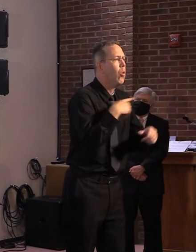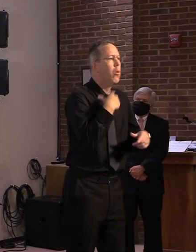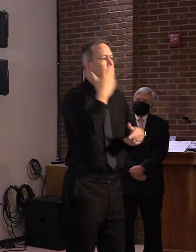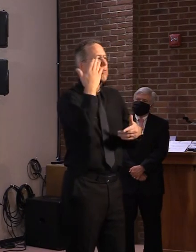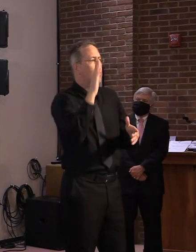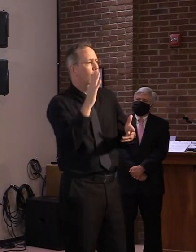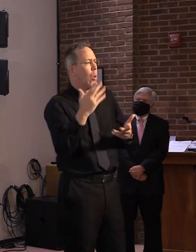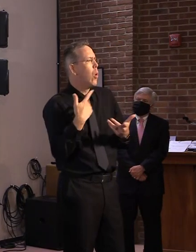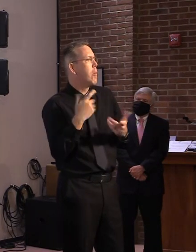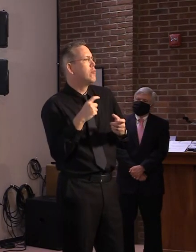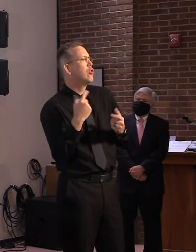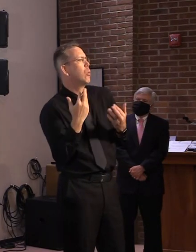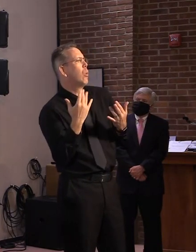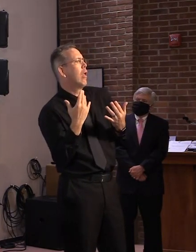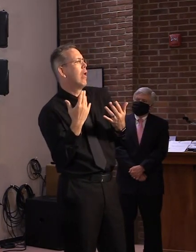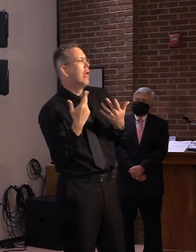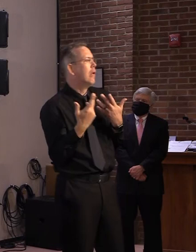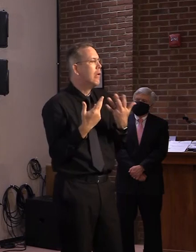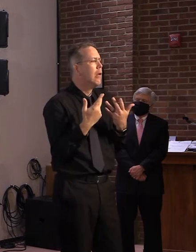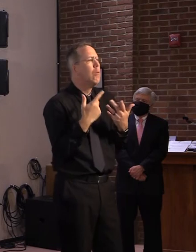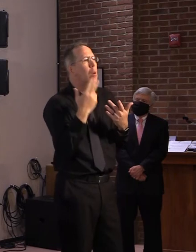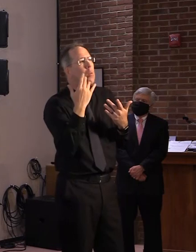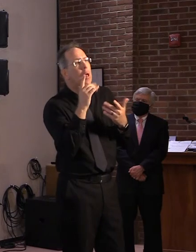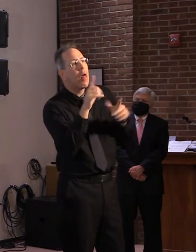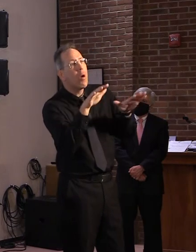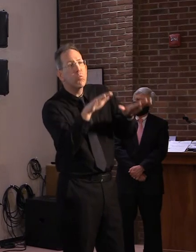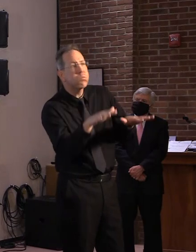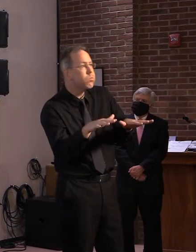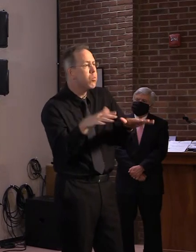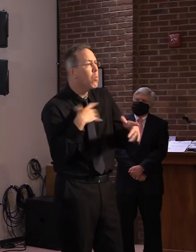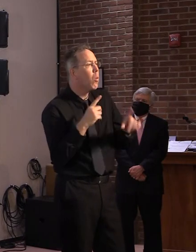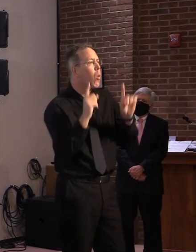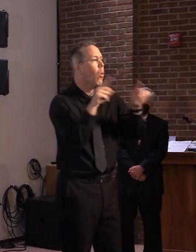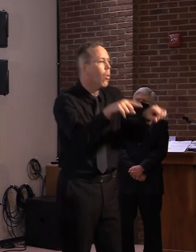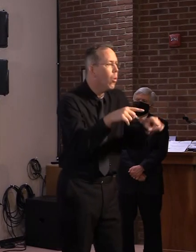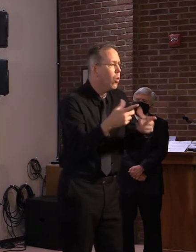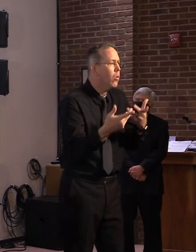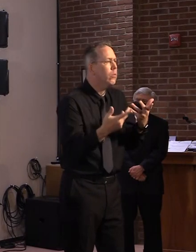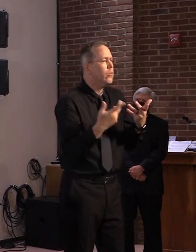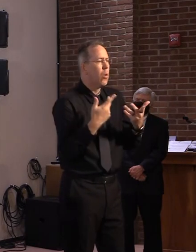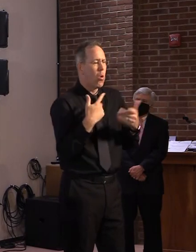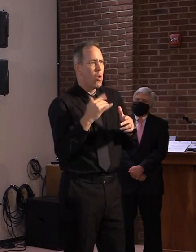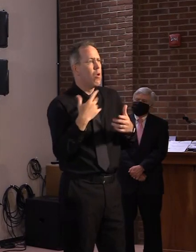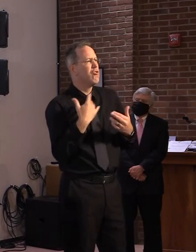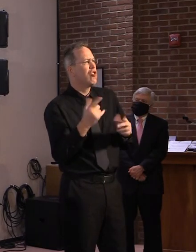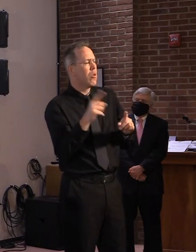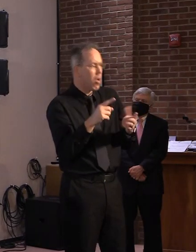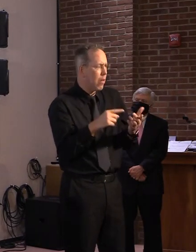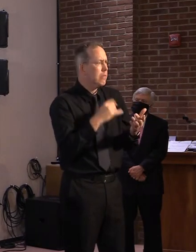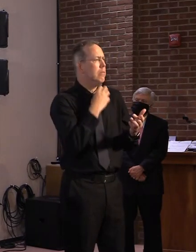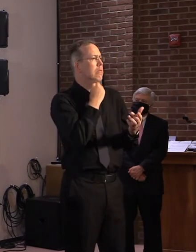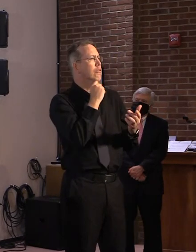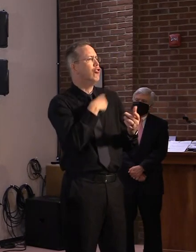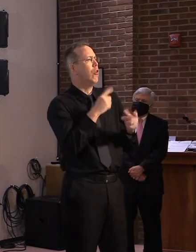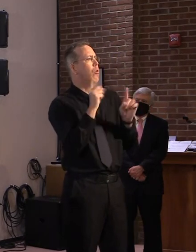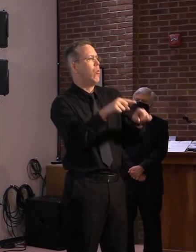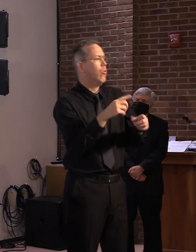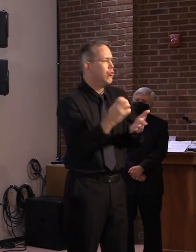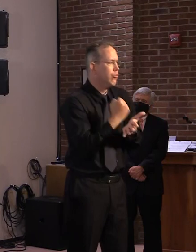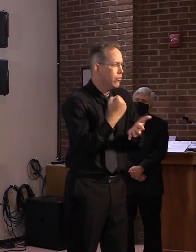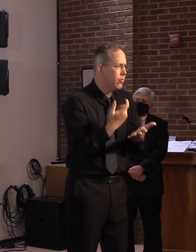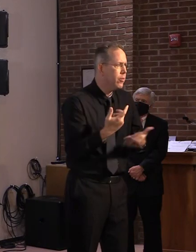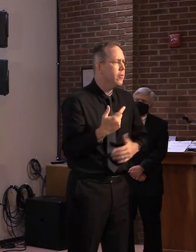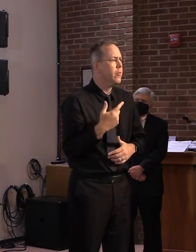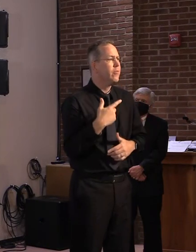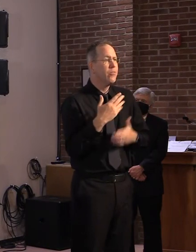were higher, mostly due to COVID probably and not to other conditions. We know that the rate